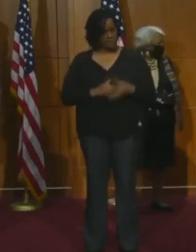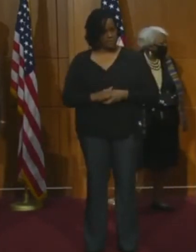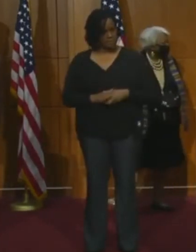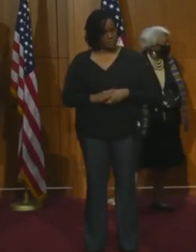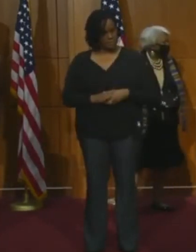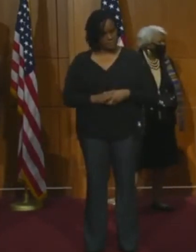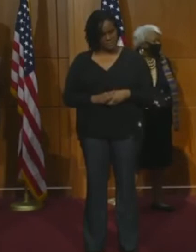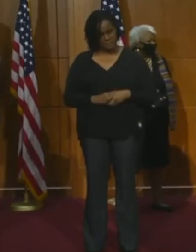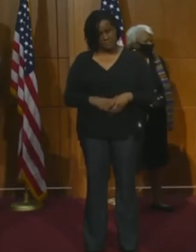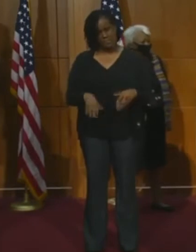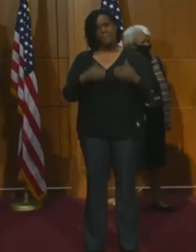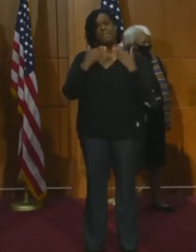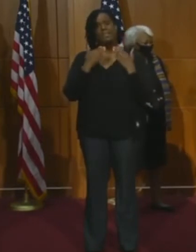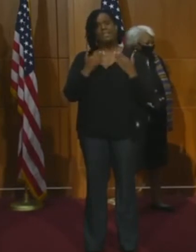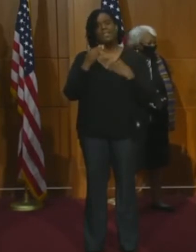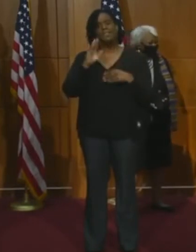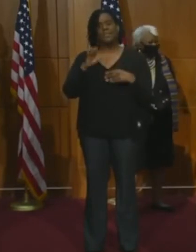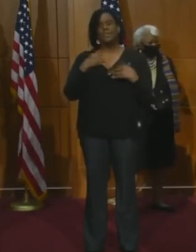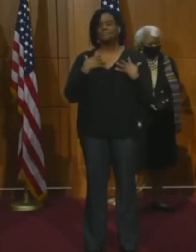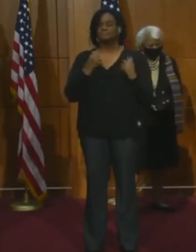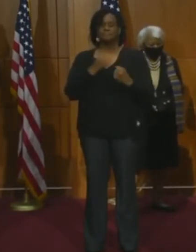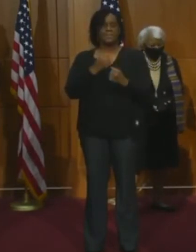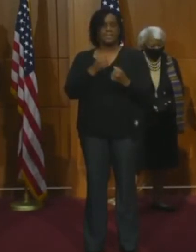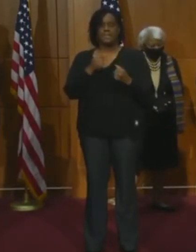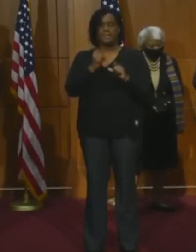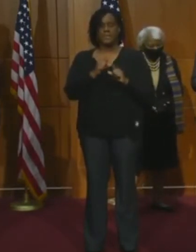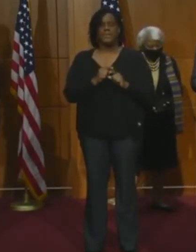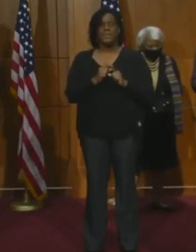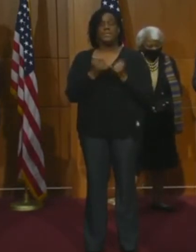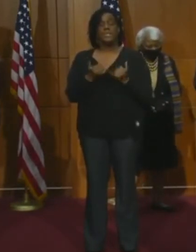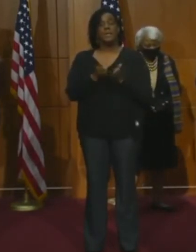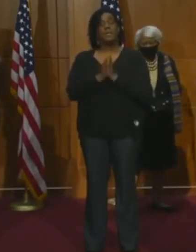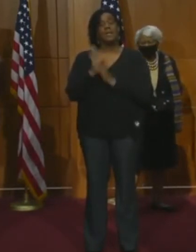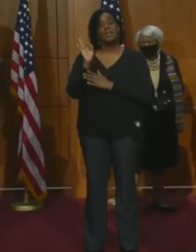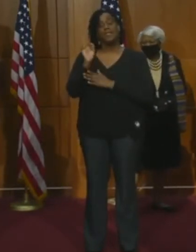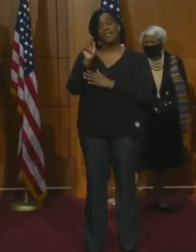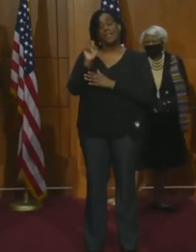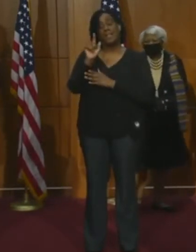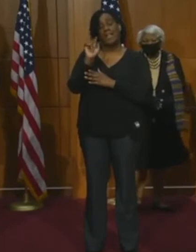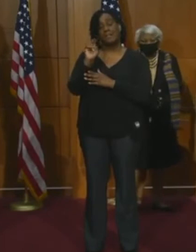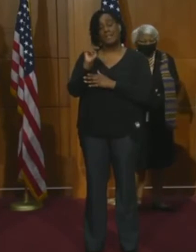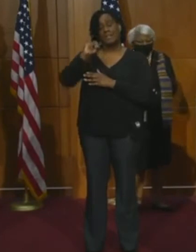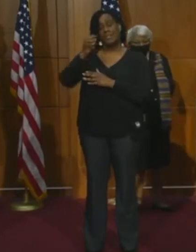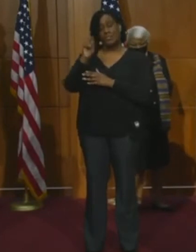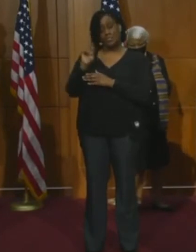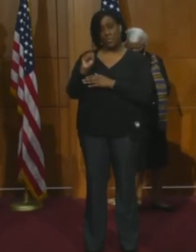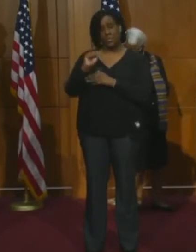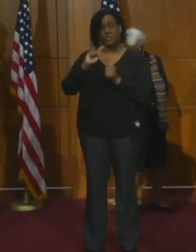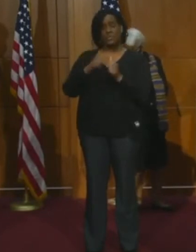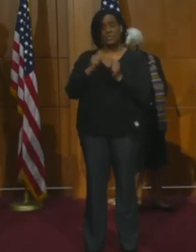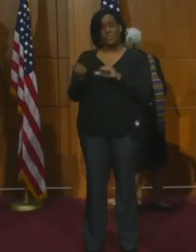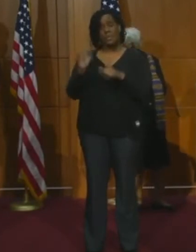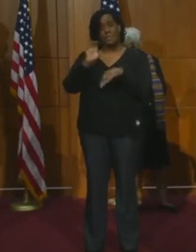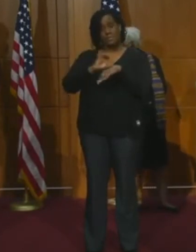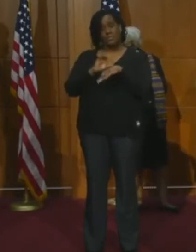So thank you, Dr. Lee, for your powerful words. Now I'd like to ask the Reverend Kelvin Jones from First Baptist Church on the Eastern Shore to